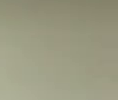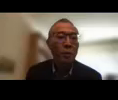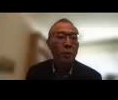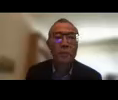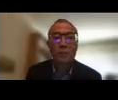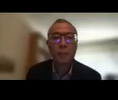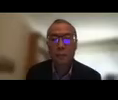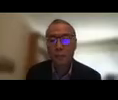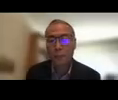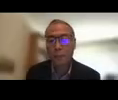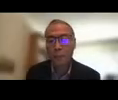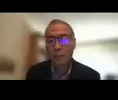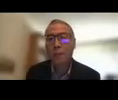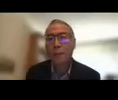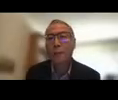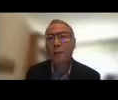PowerPoint.